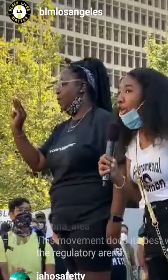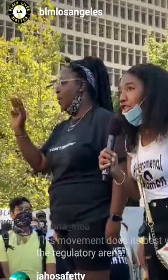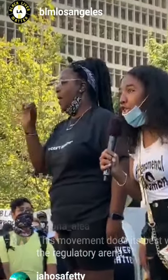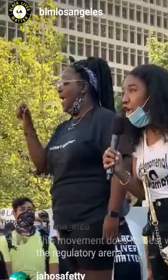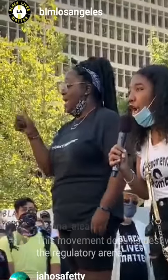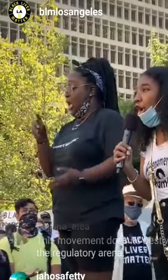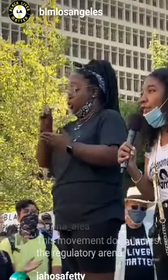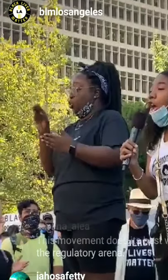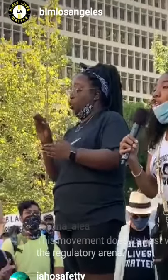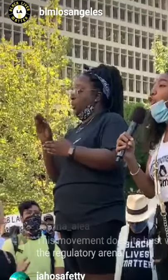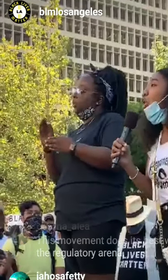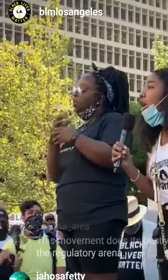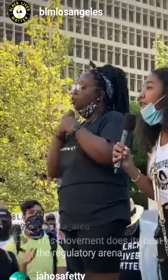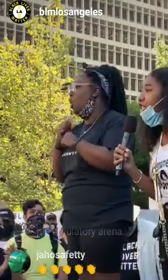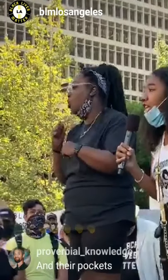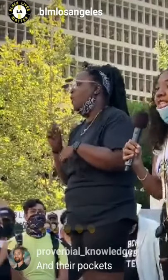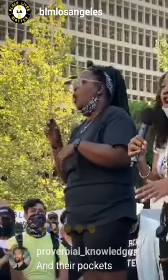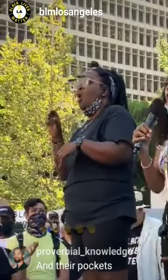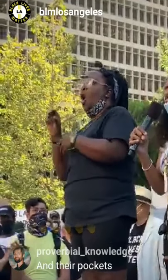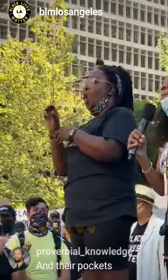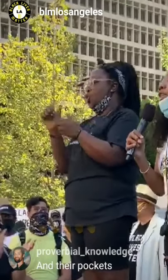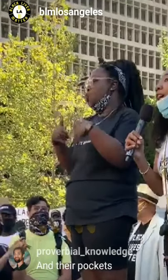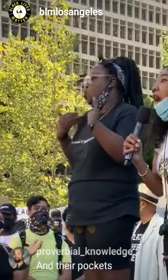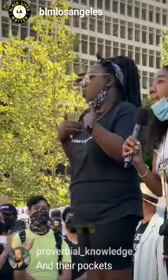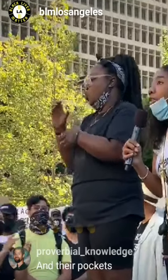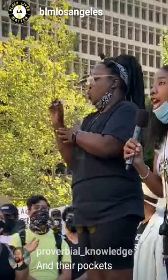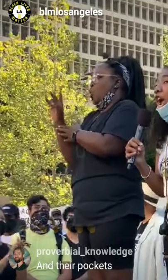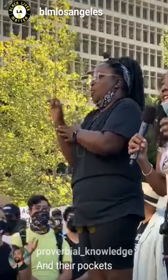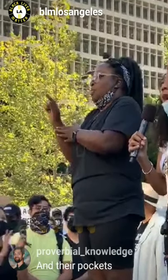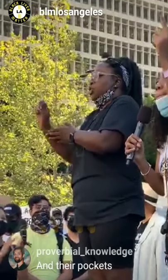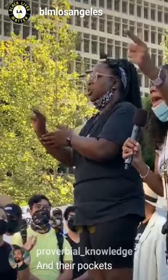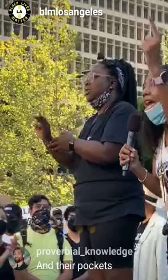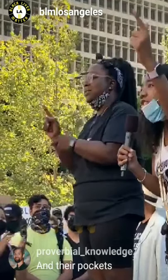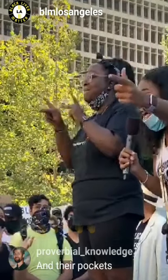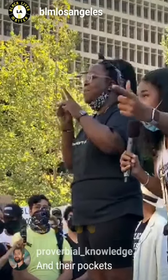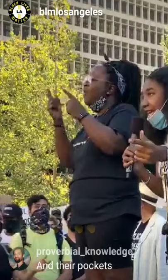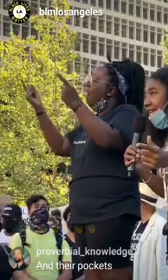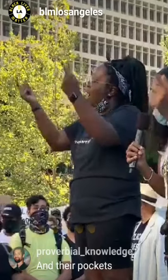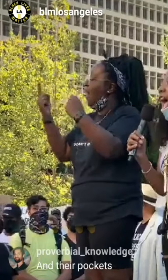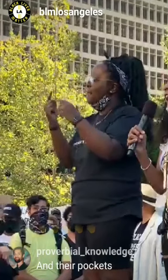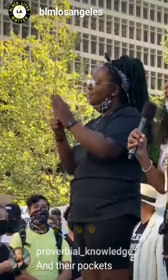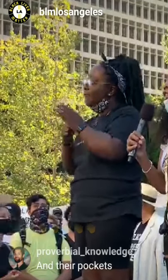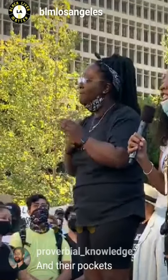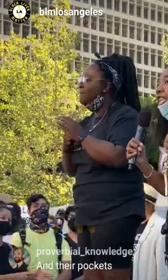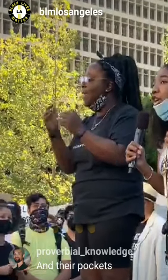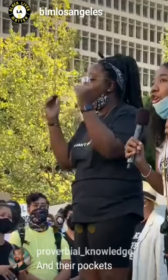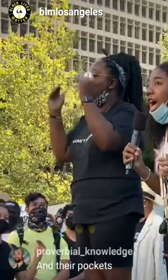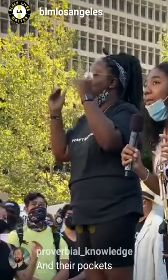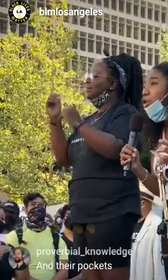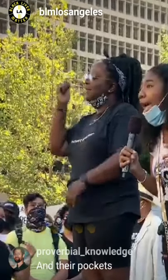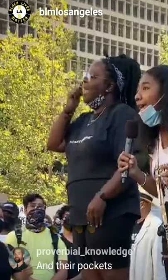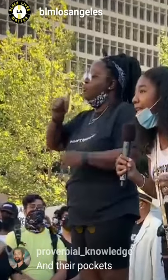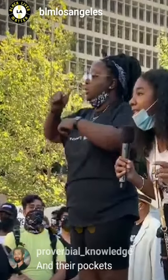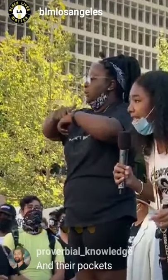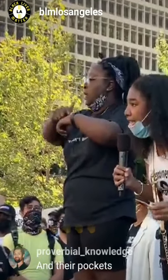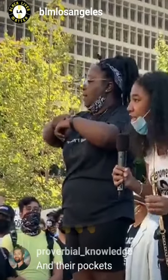Matter and Students Deserve, Youth Coalition, people that come out there and demand justice every